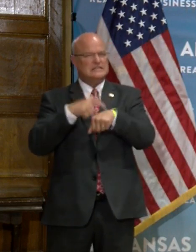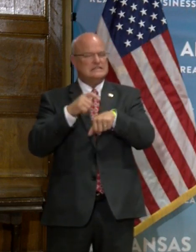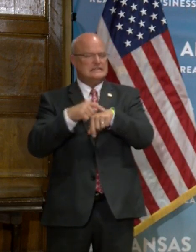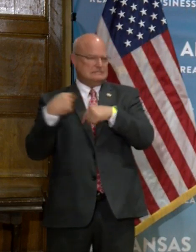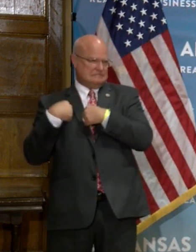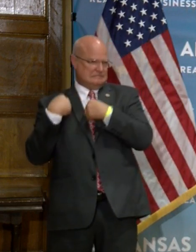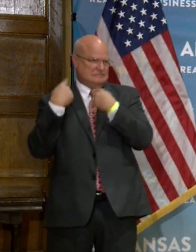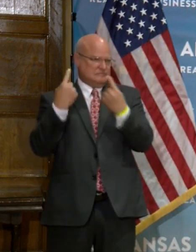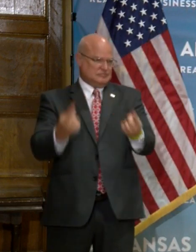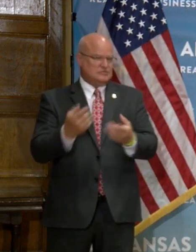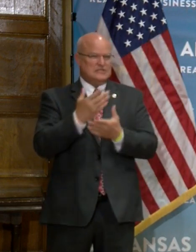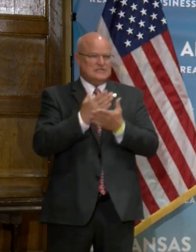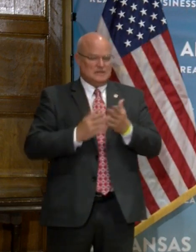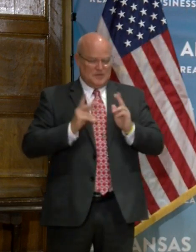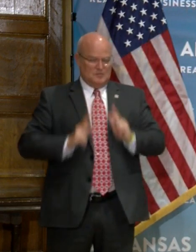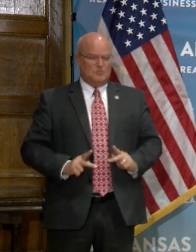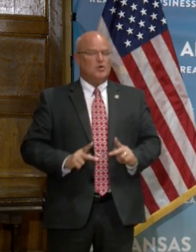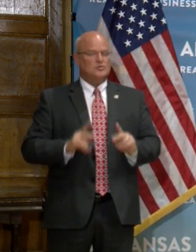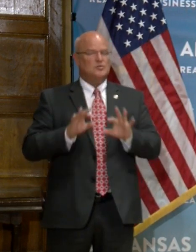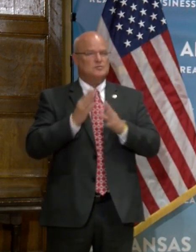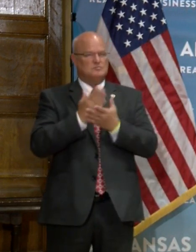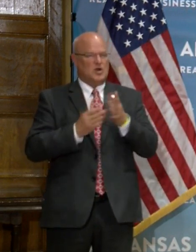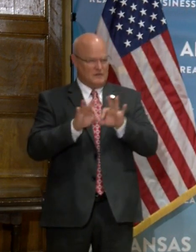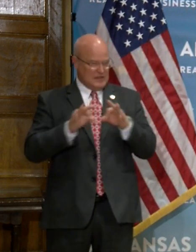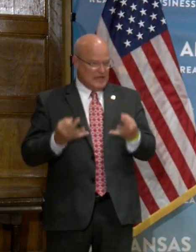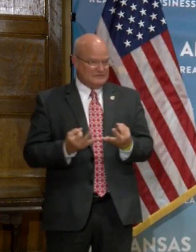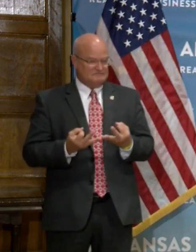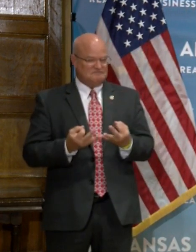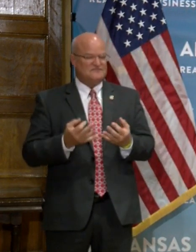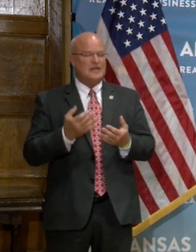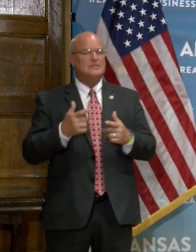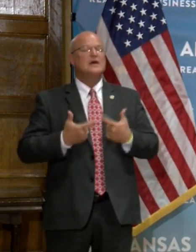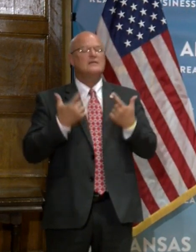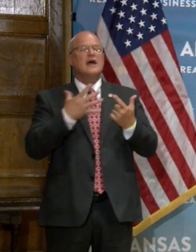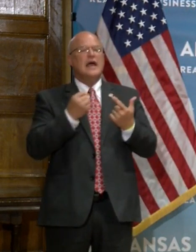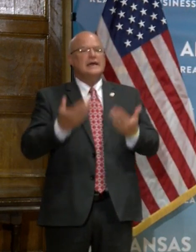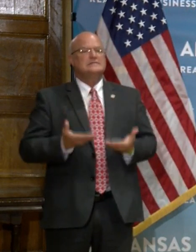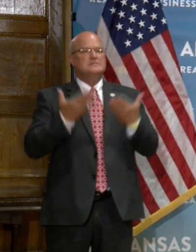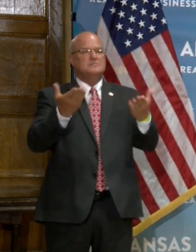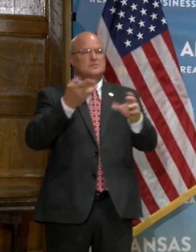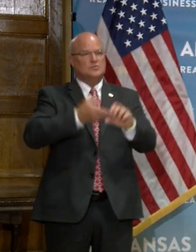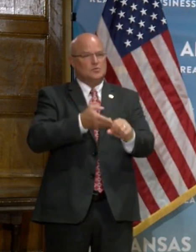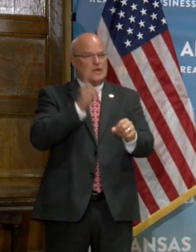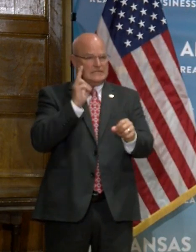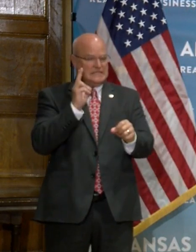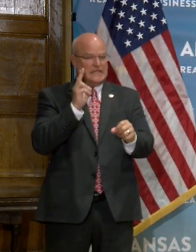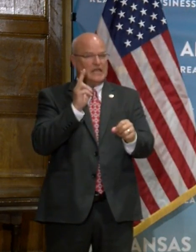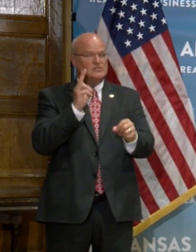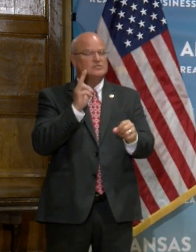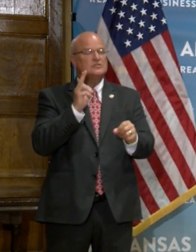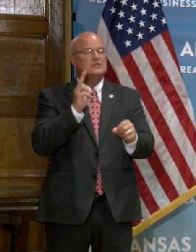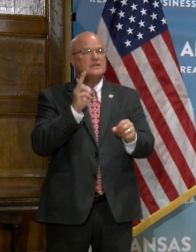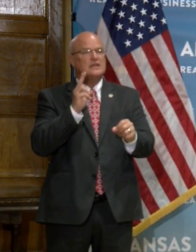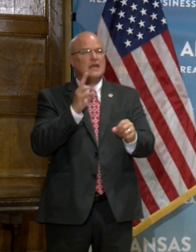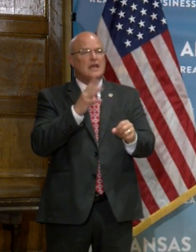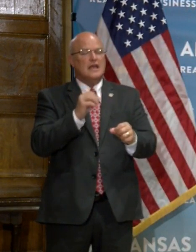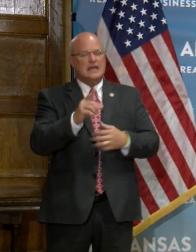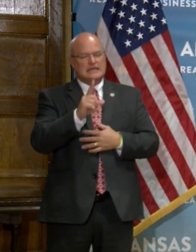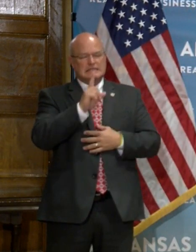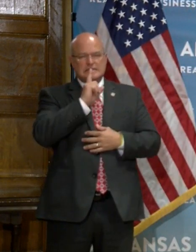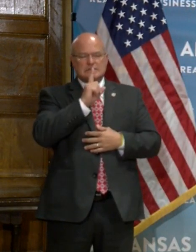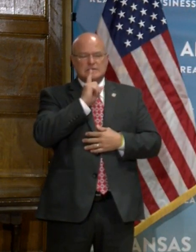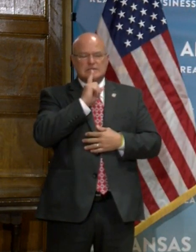in some of the personal side of her life, and she submitted her resignation, and it